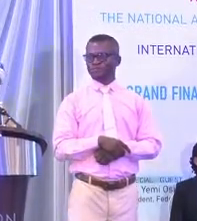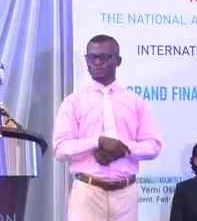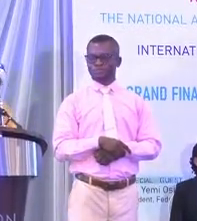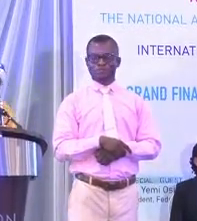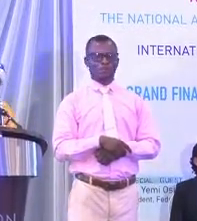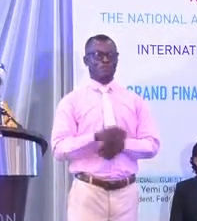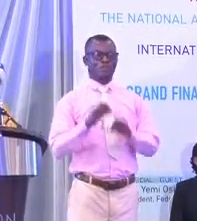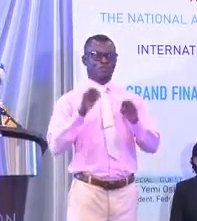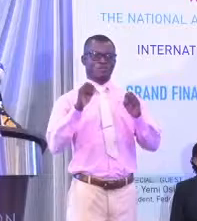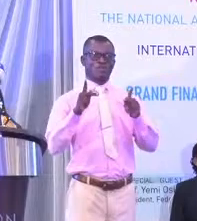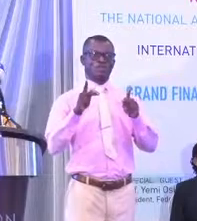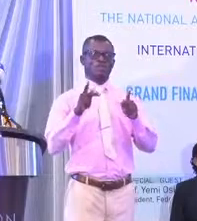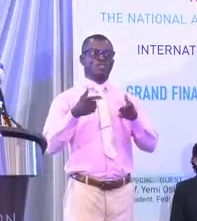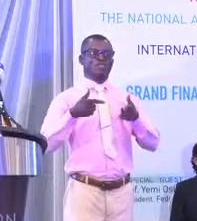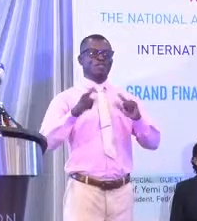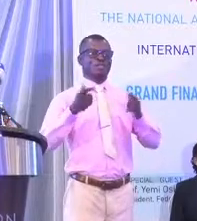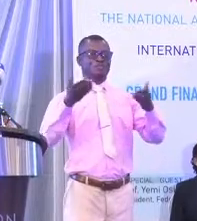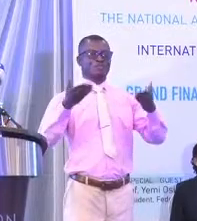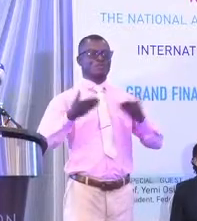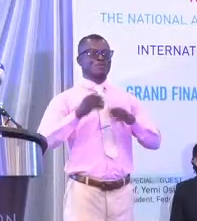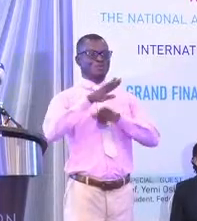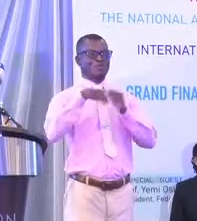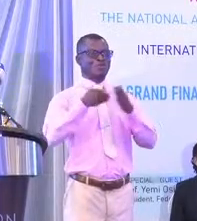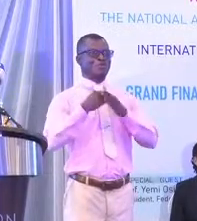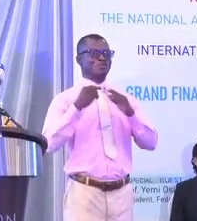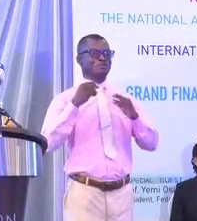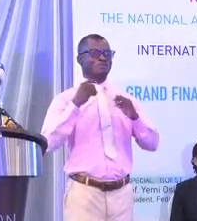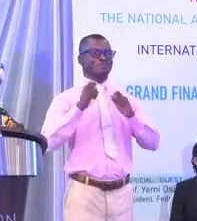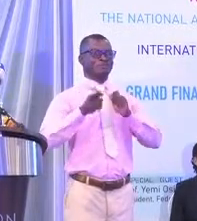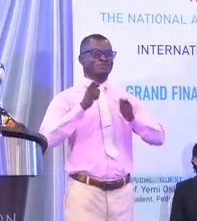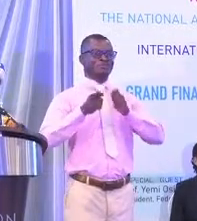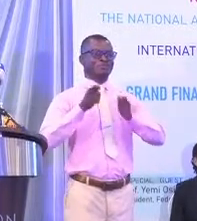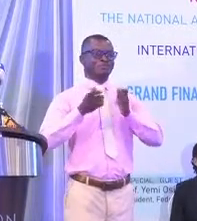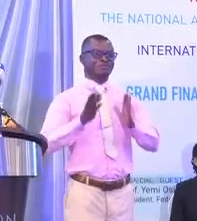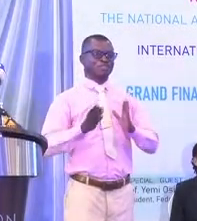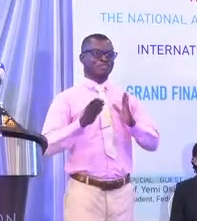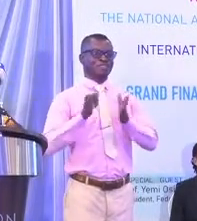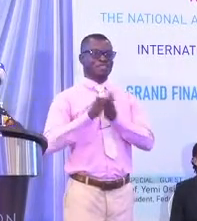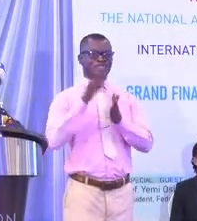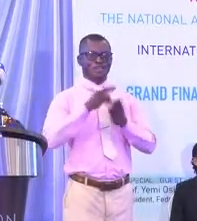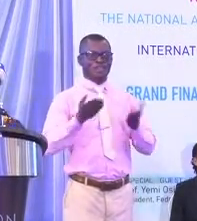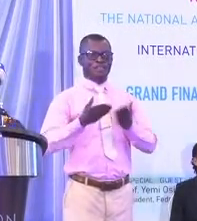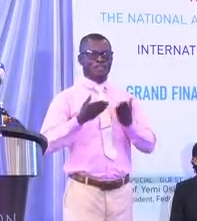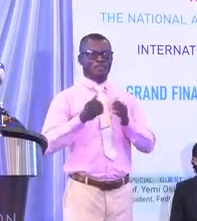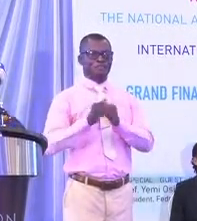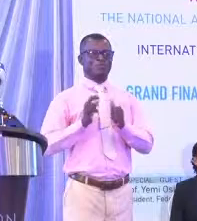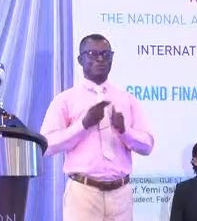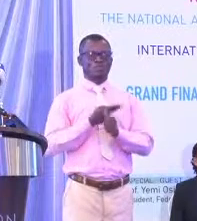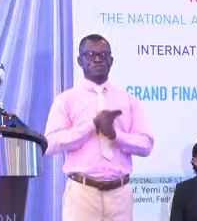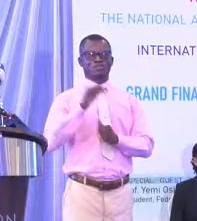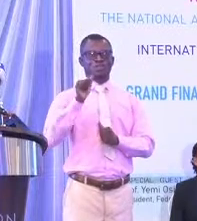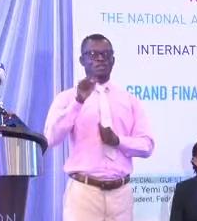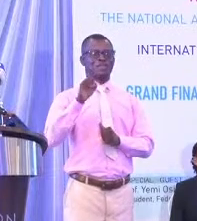All right, so let's get all of the contestants, all of the debaters that were here on Friday. We have